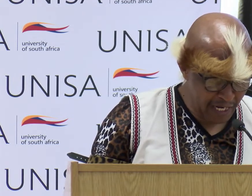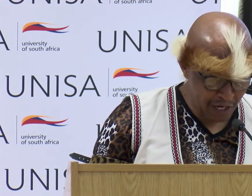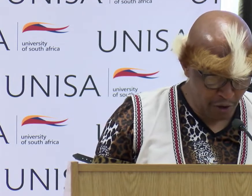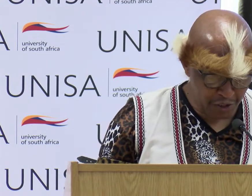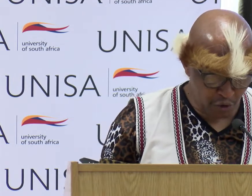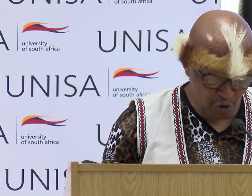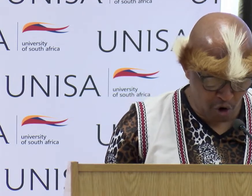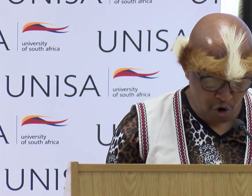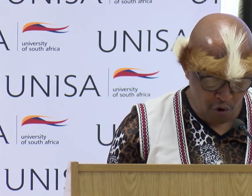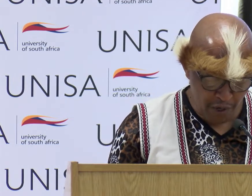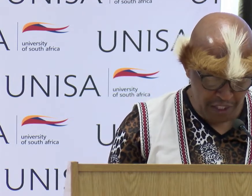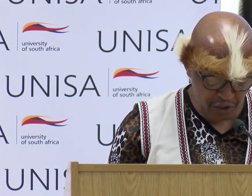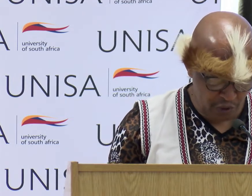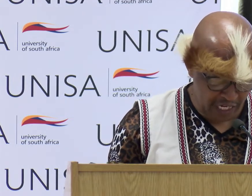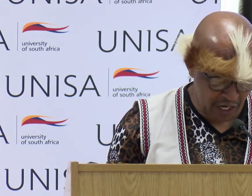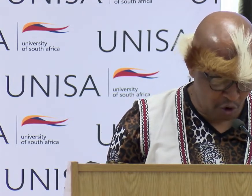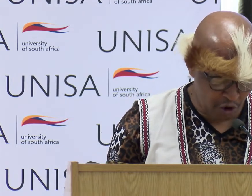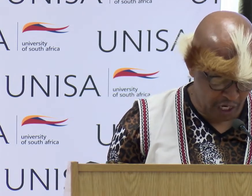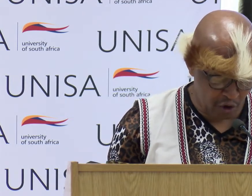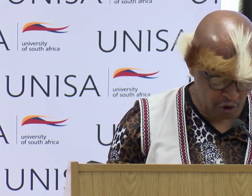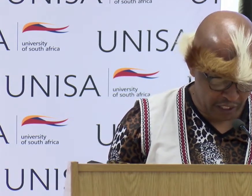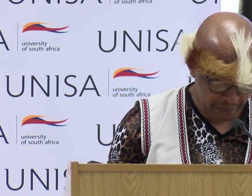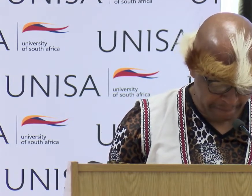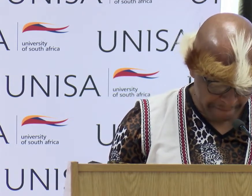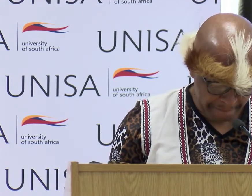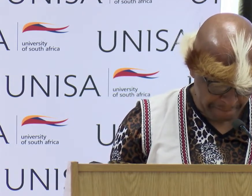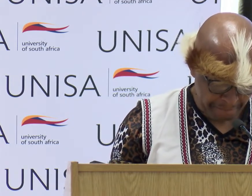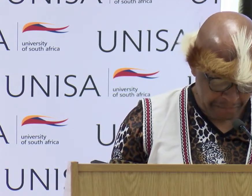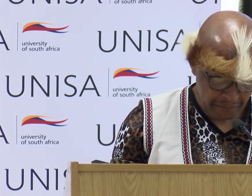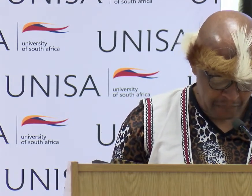Yilona ke lelo iculo owabangiculela lona.